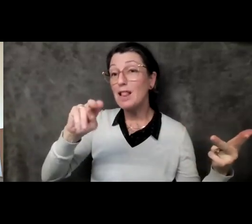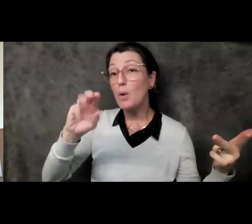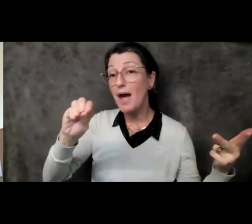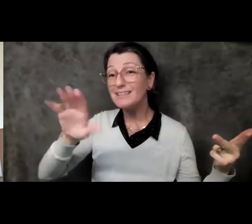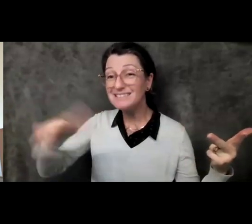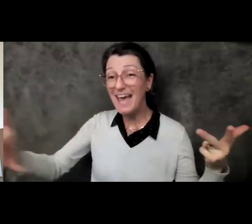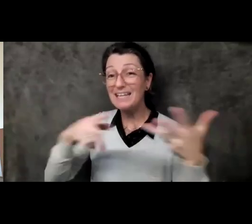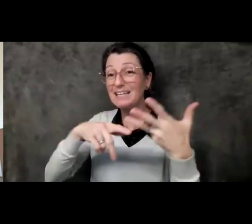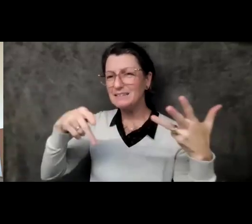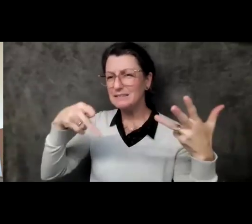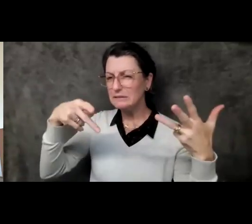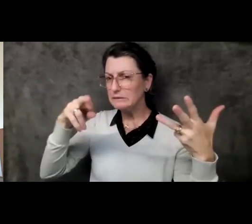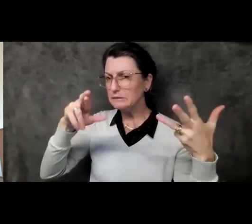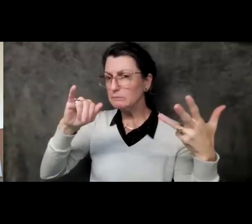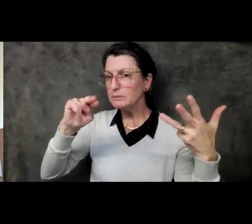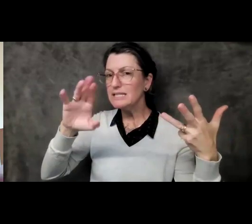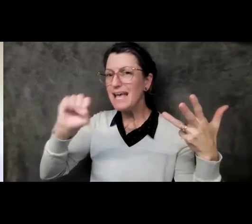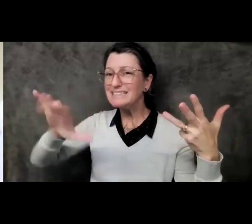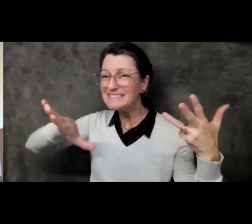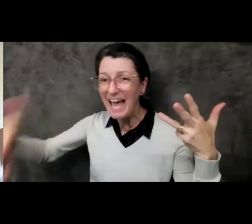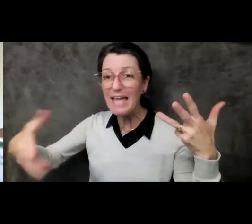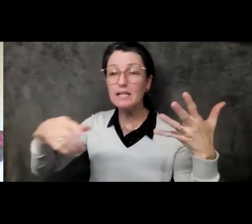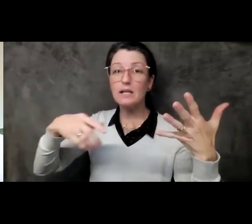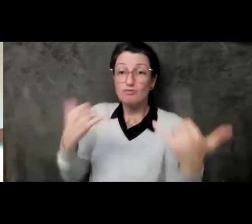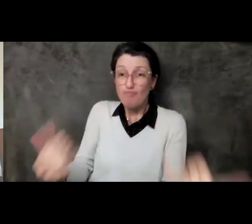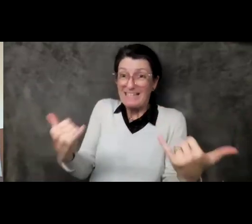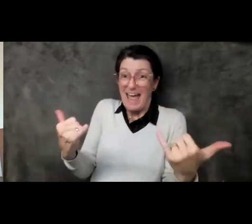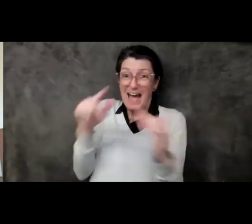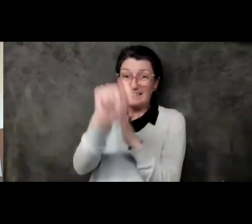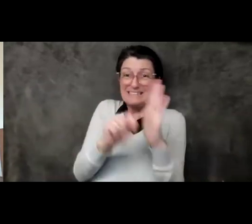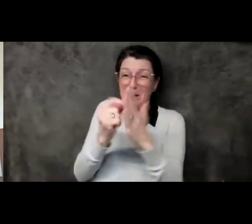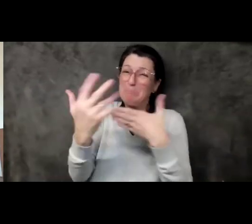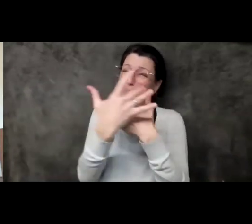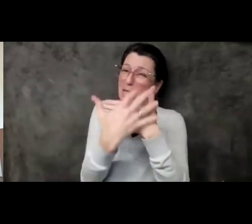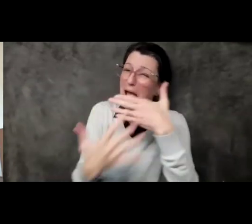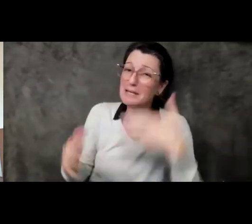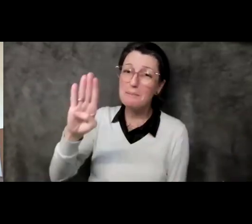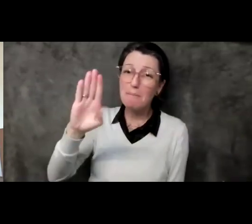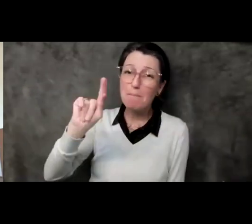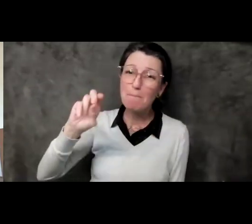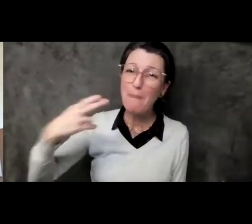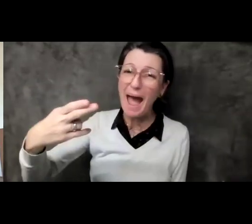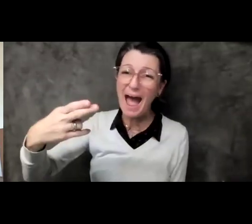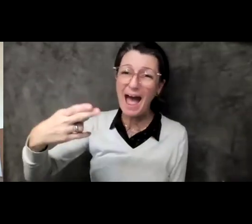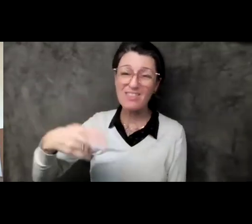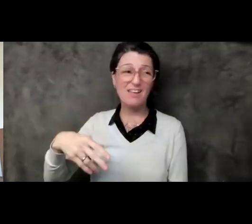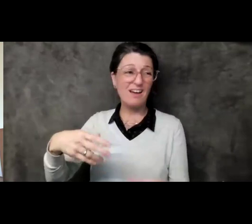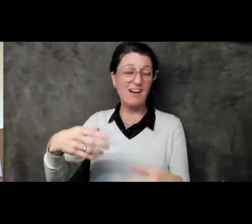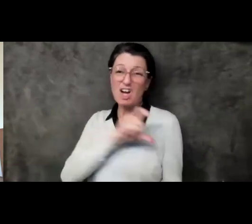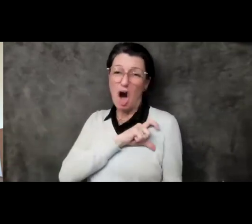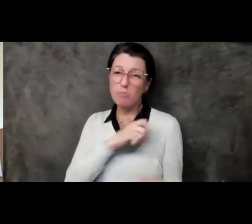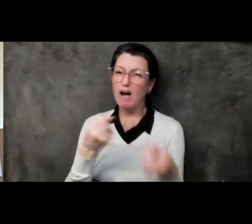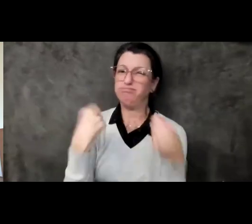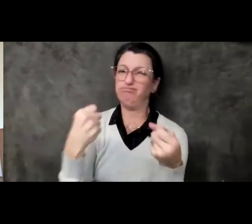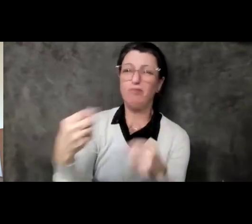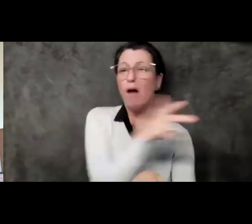And in these times of intersectional bloodbath, rough rides, and legislative assaults,